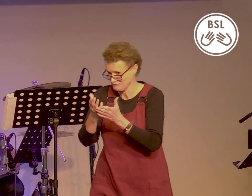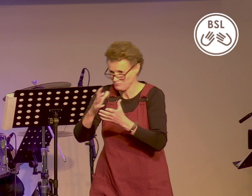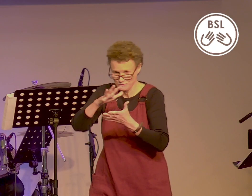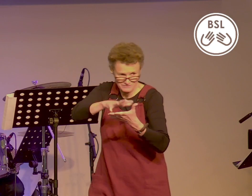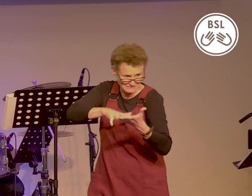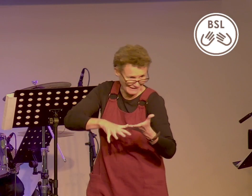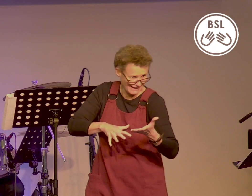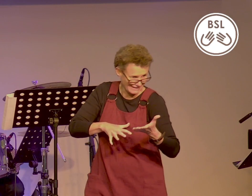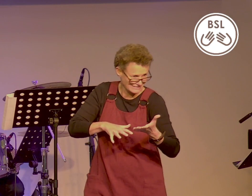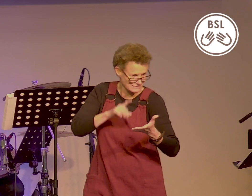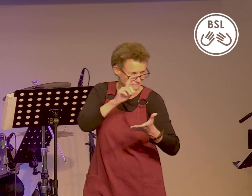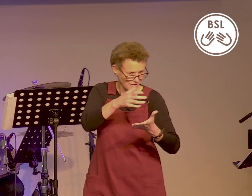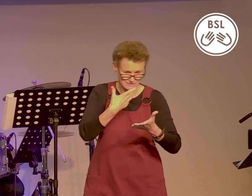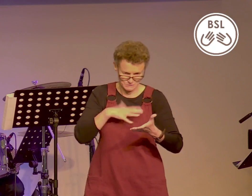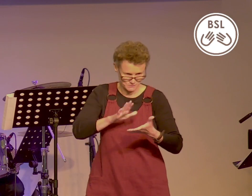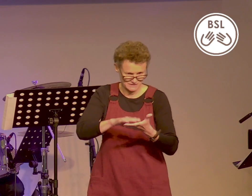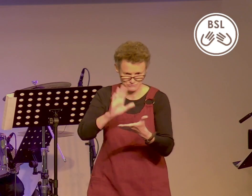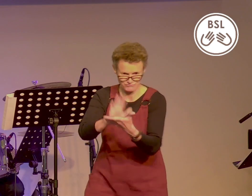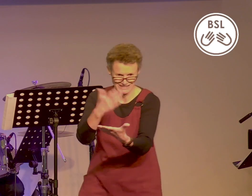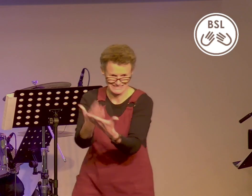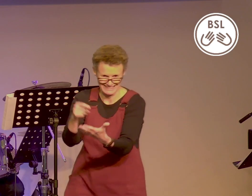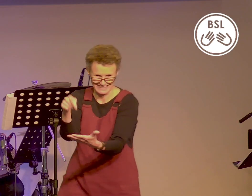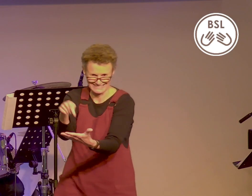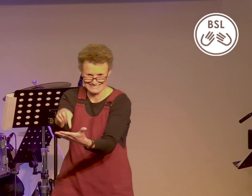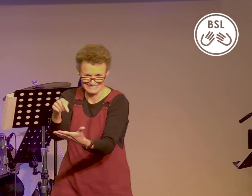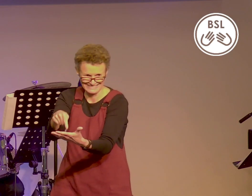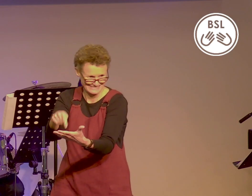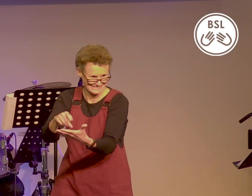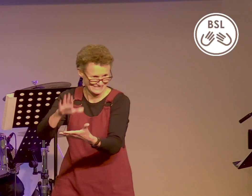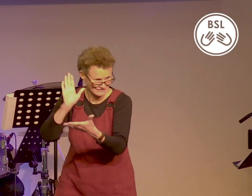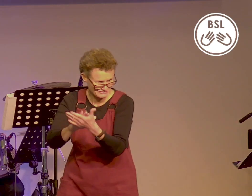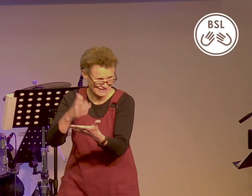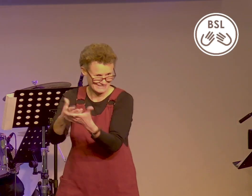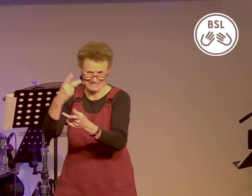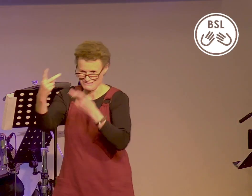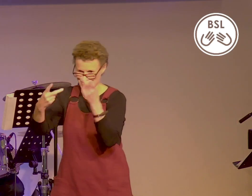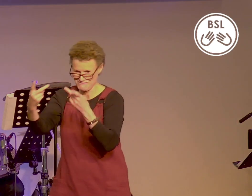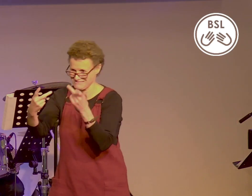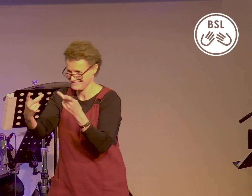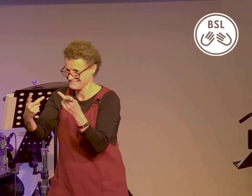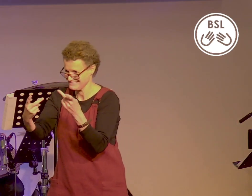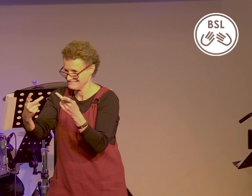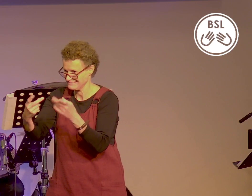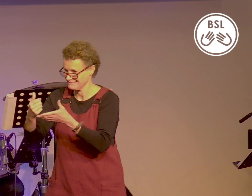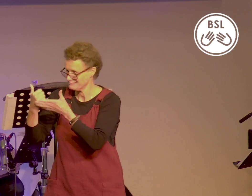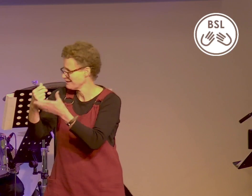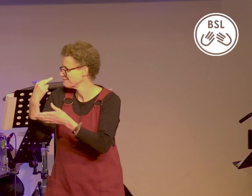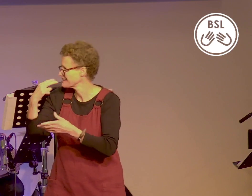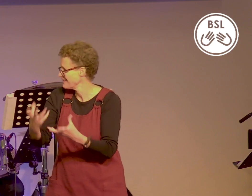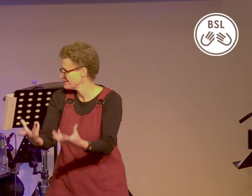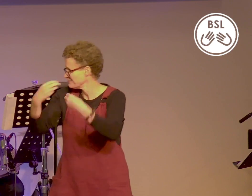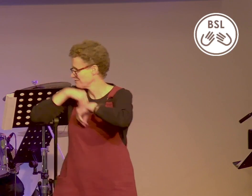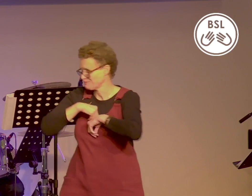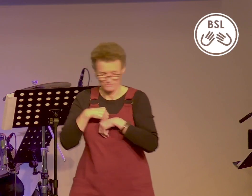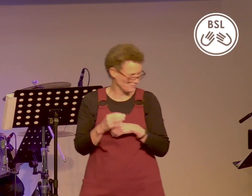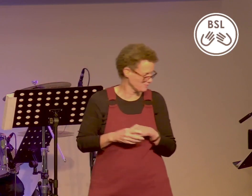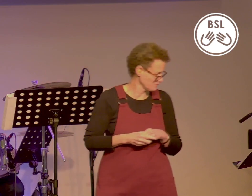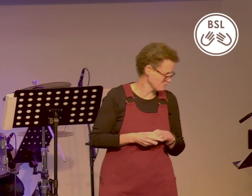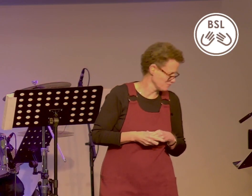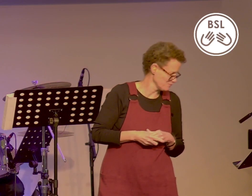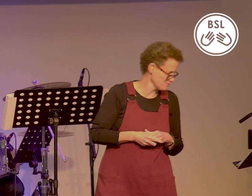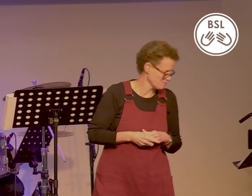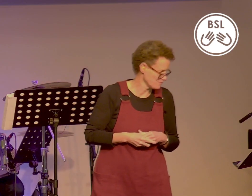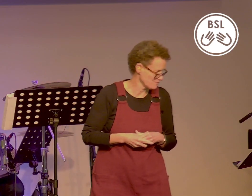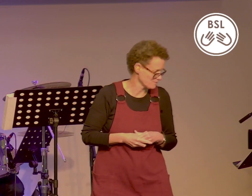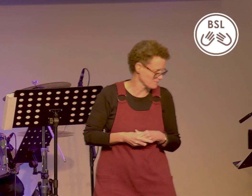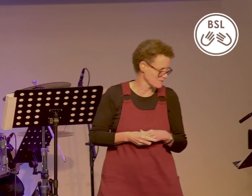Yes, he can speak through dreams and songs and texts, but it always needs to be translated. For hearing people, you know, it needs to be translated for deaf people to